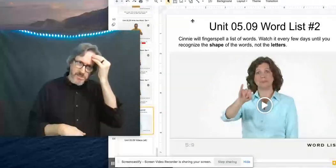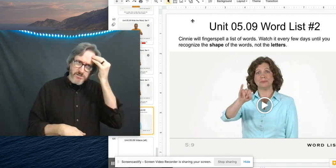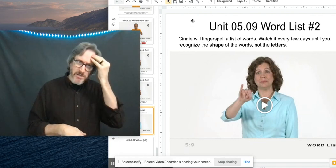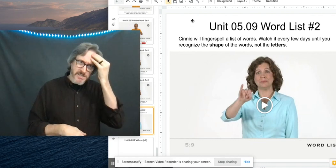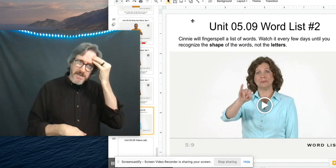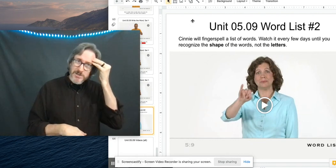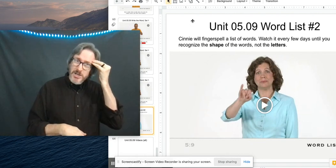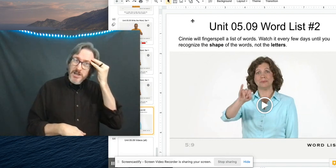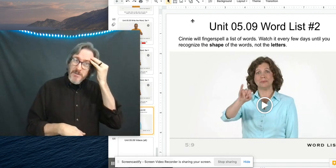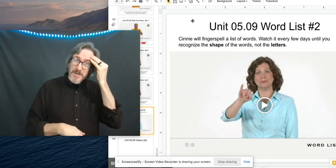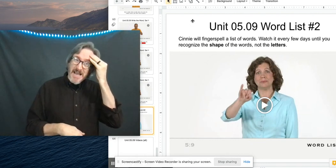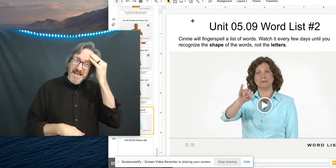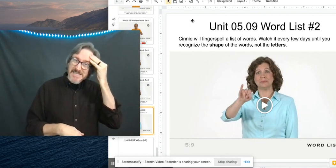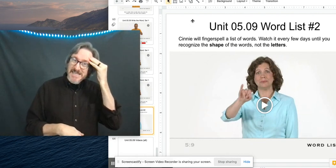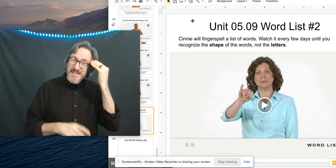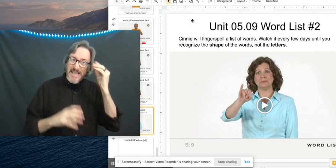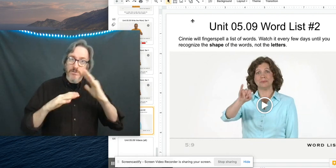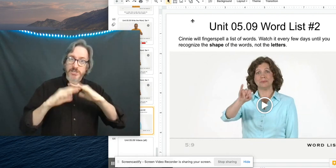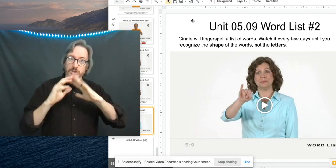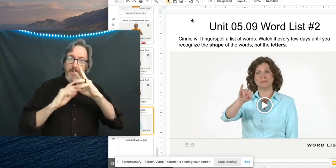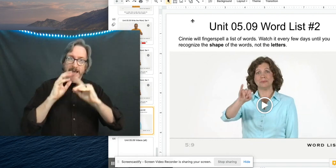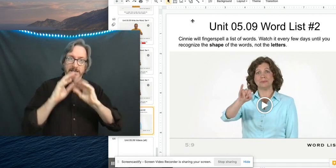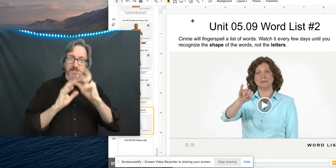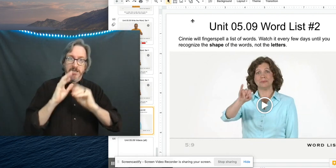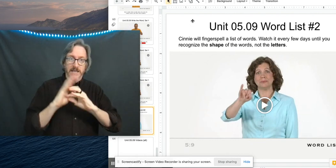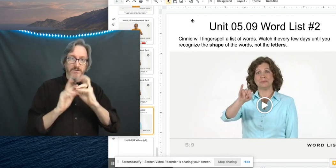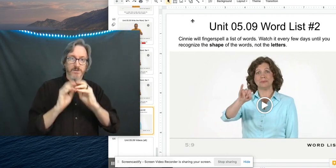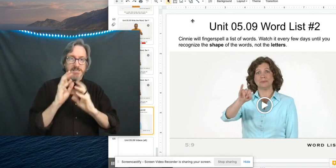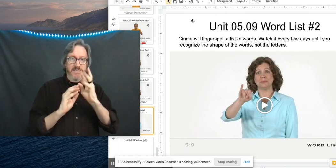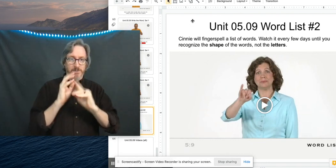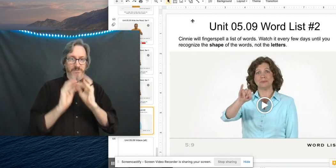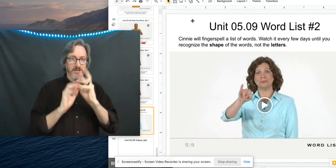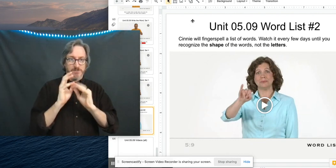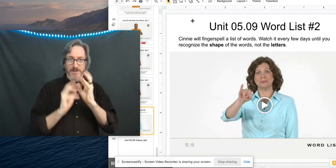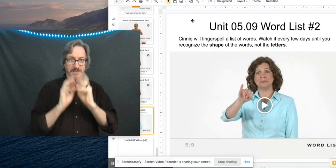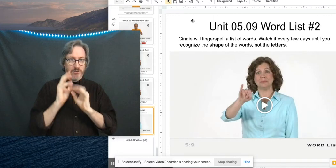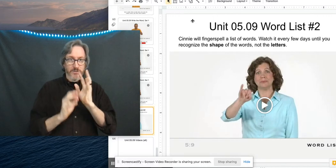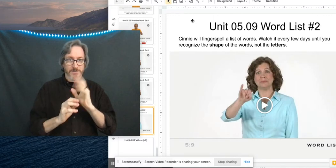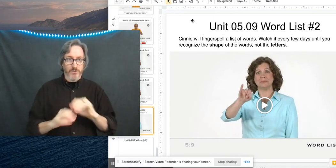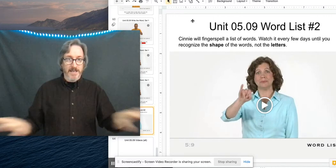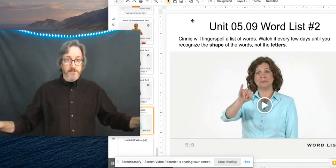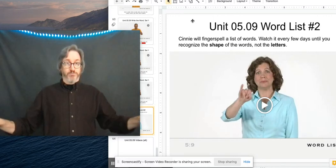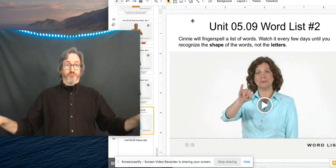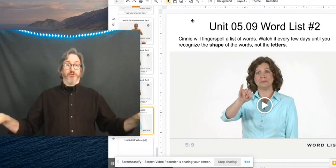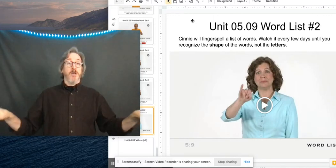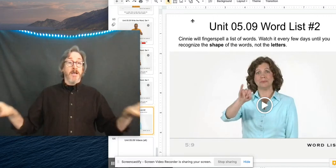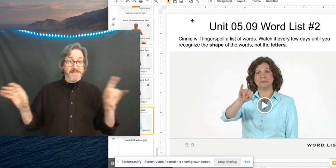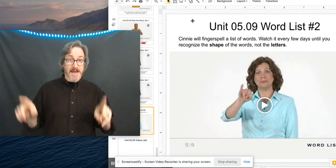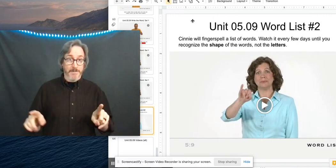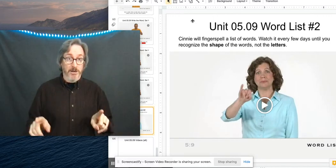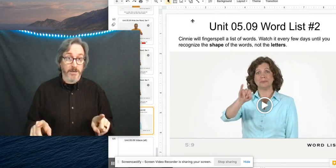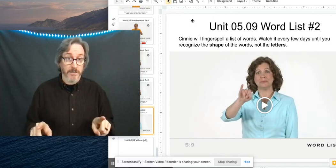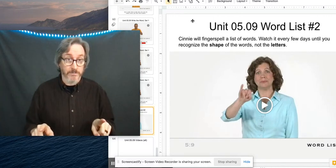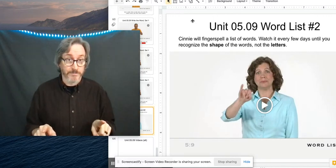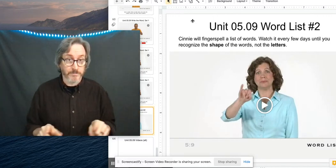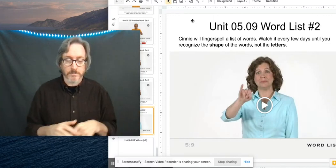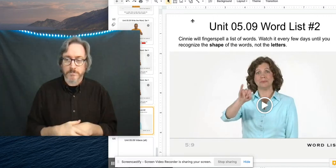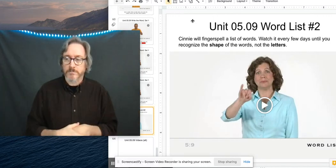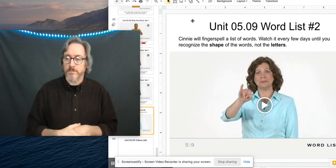Language, or Australian Sign Language, because they use 2 hands. If you see someone fingerspelling and they're using both hands, it's not